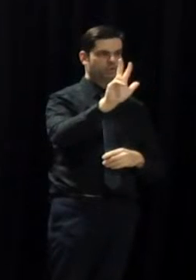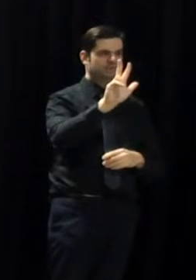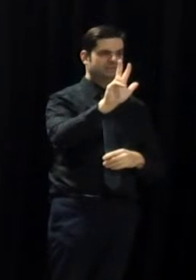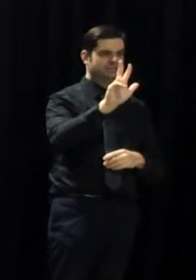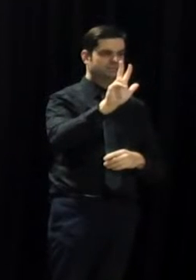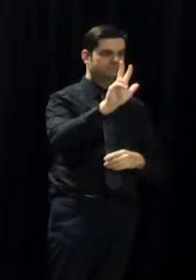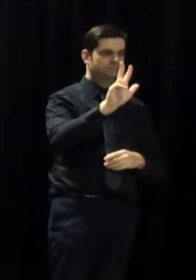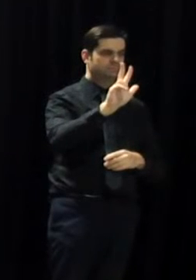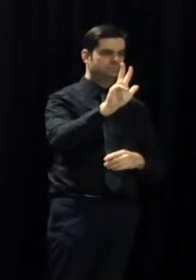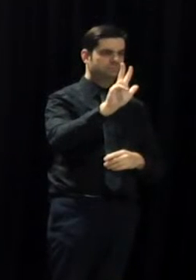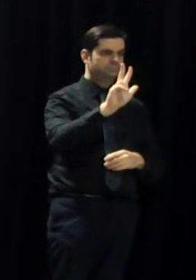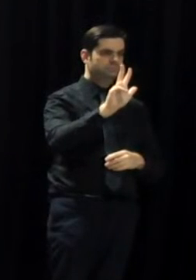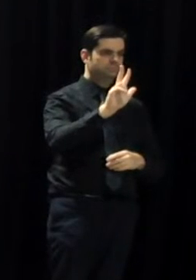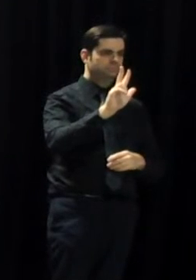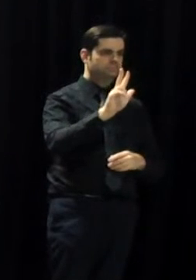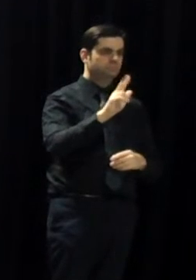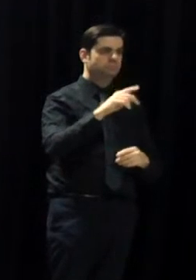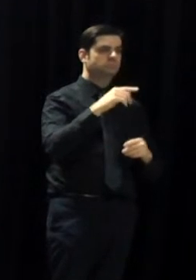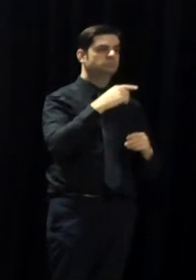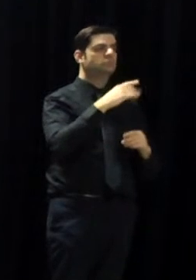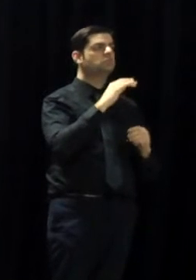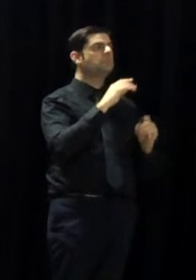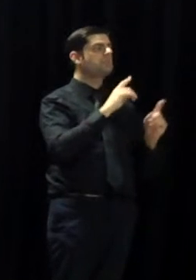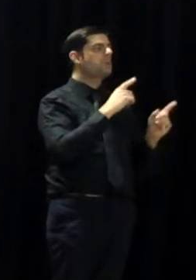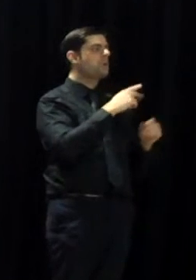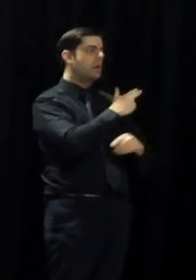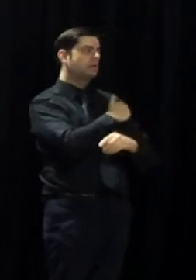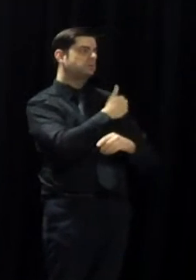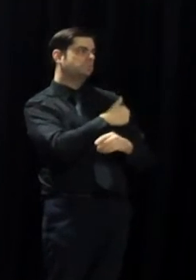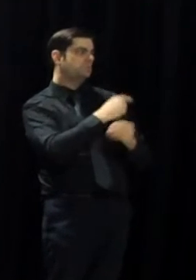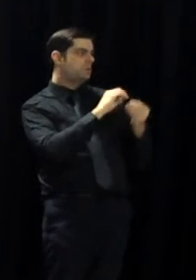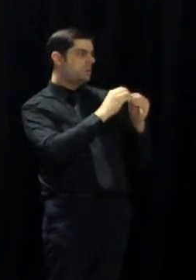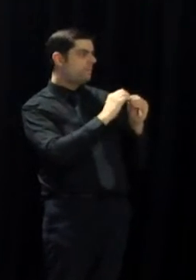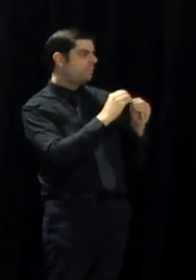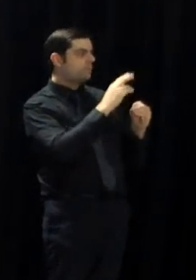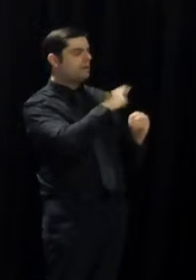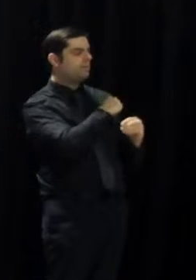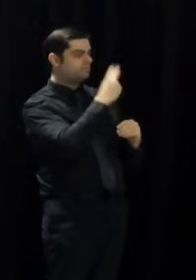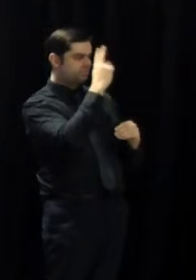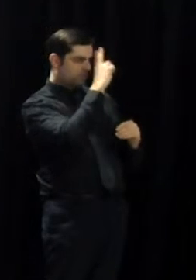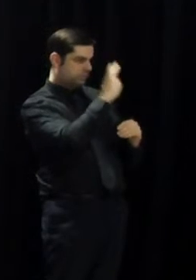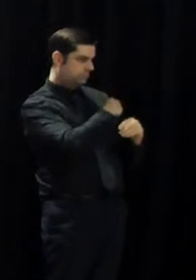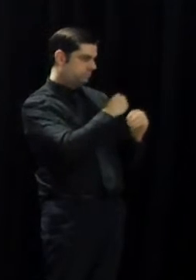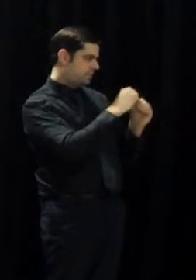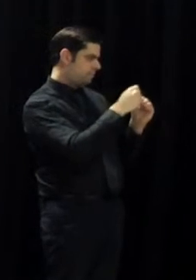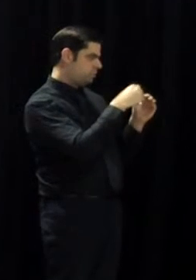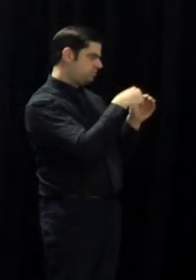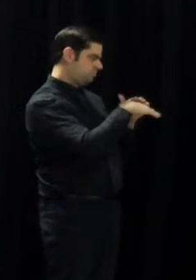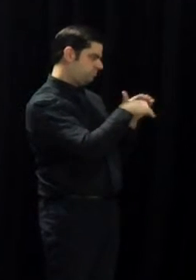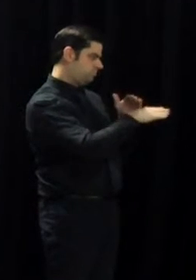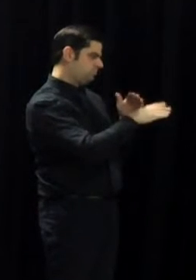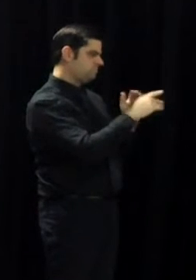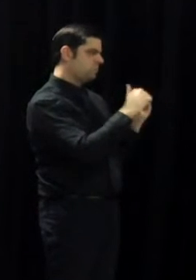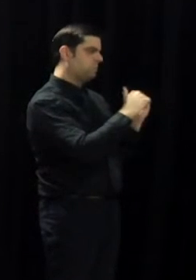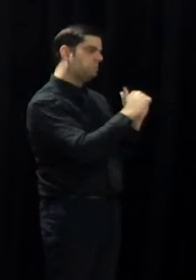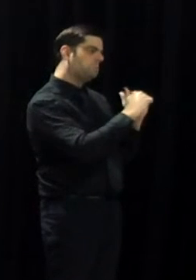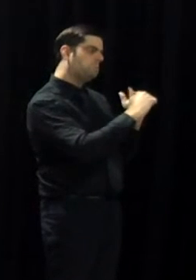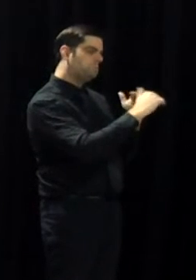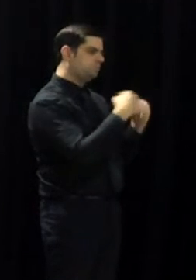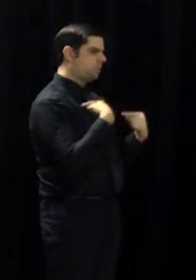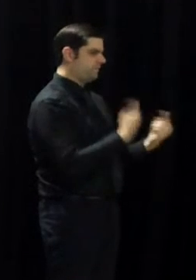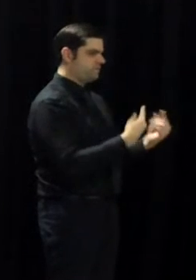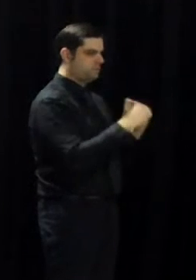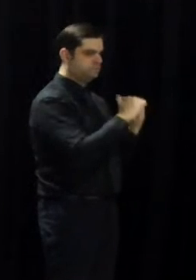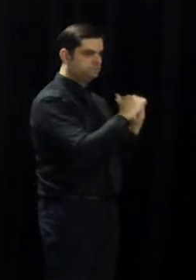small rises in the COVID hospitalizations. The overall, it's been flat. ICUs have been flat,